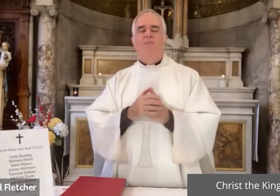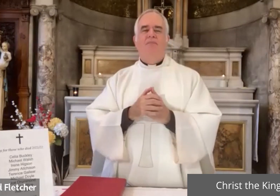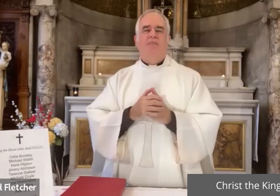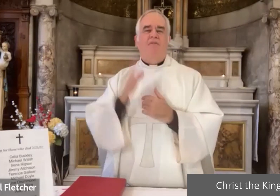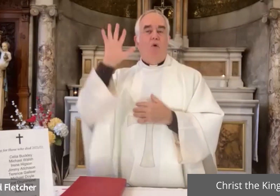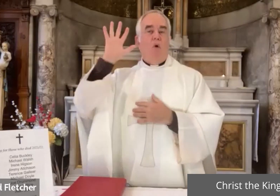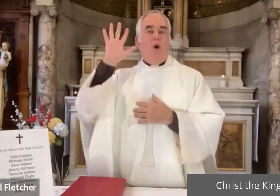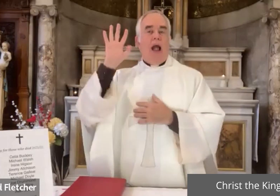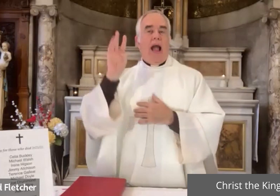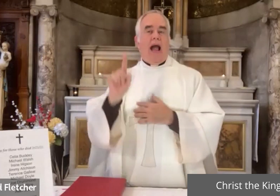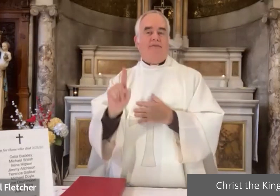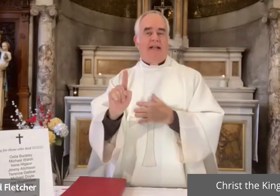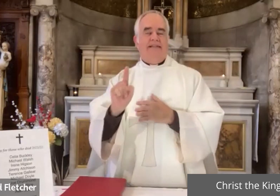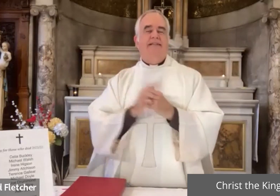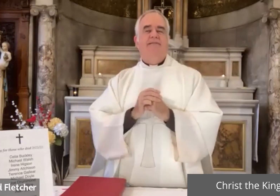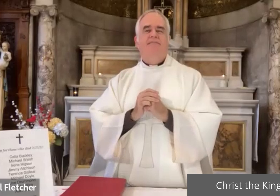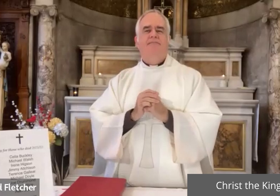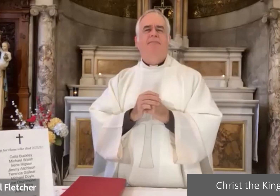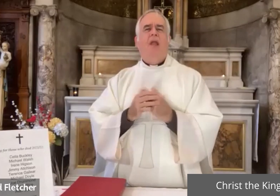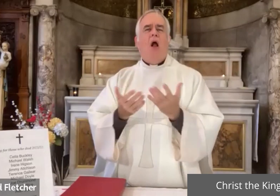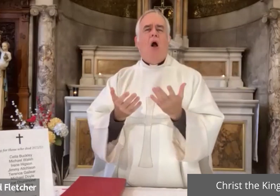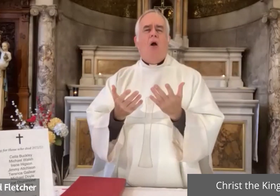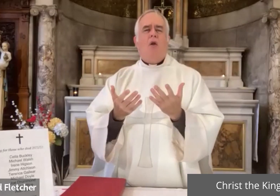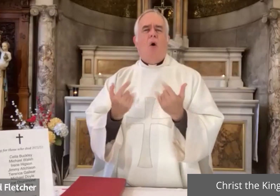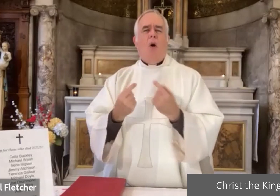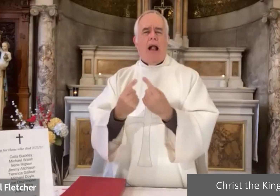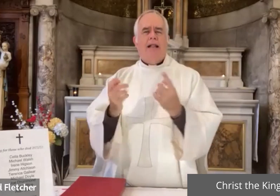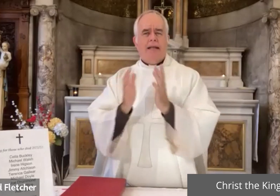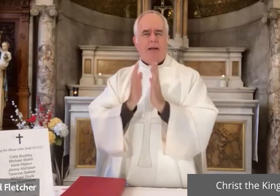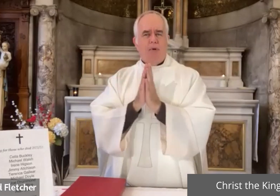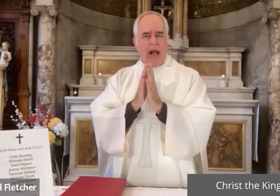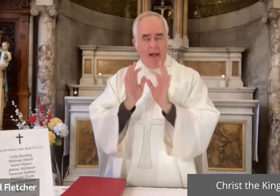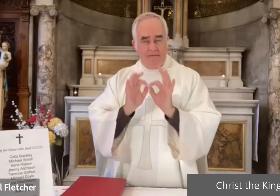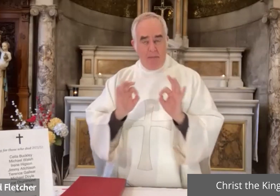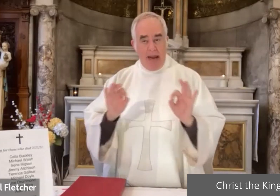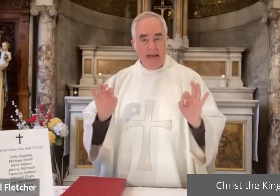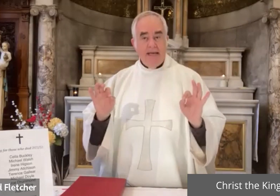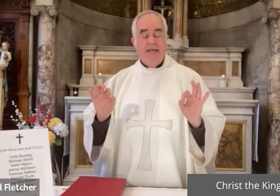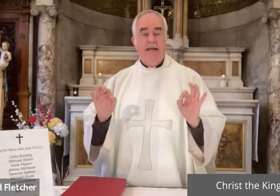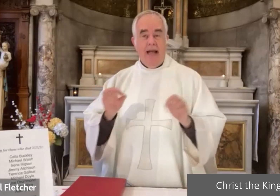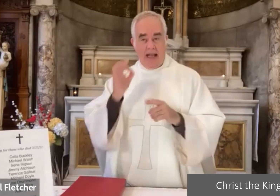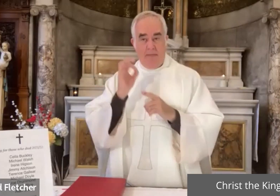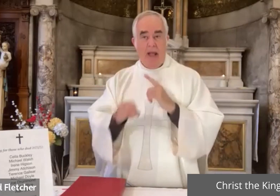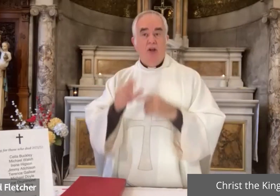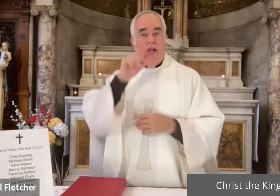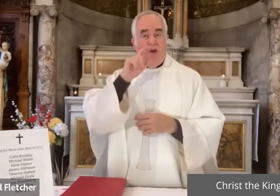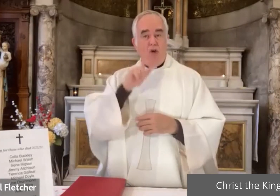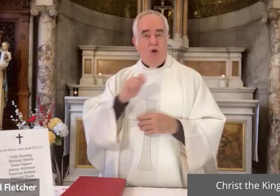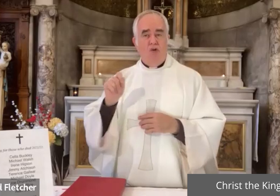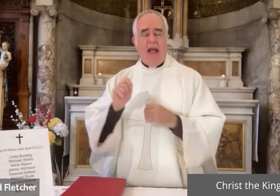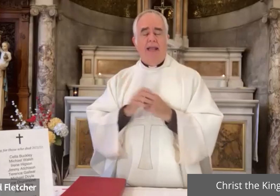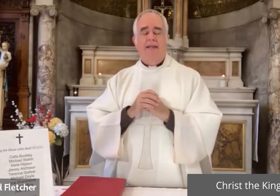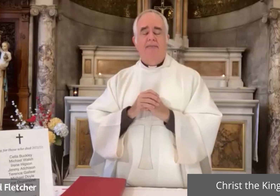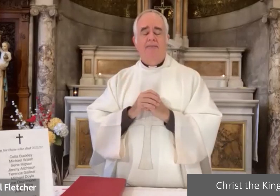1, 2, 3, 4 for Advent. So let us pray for peace,